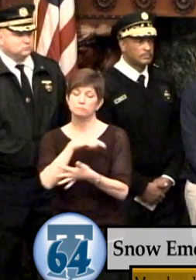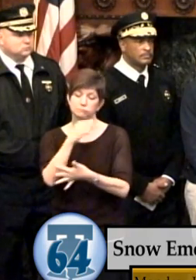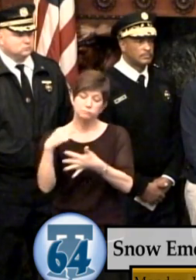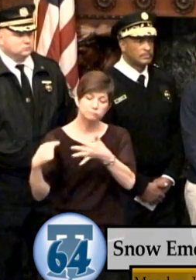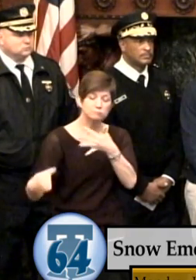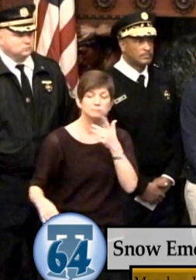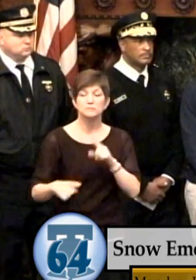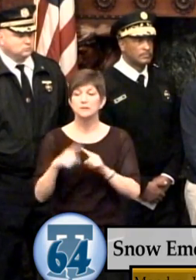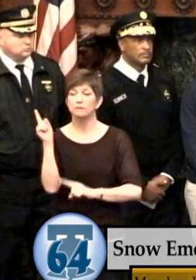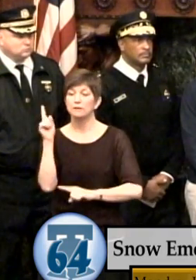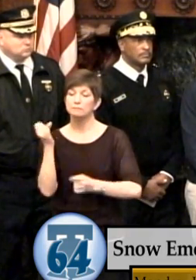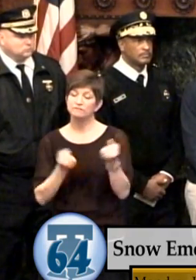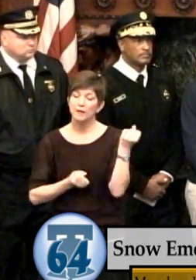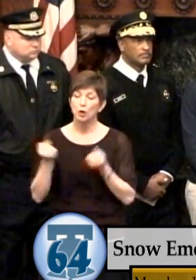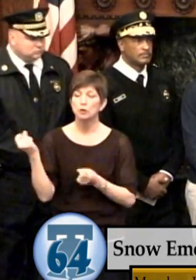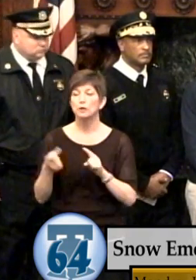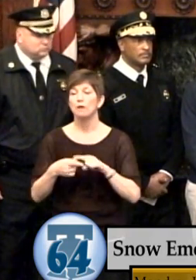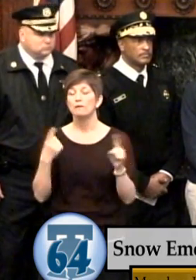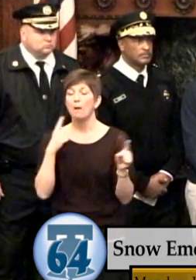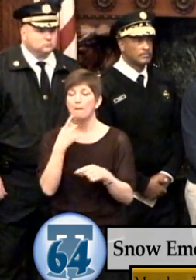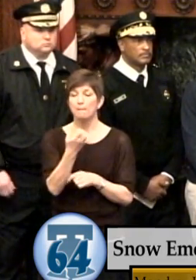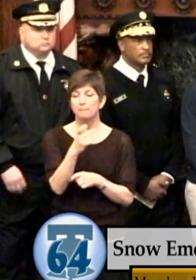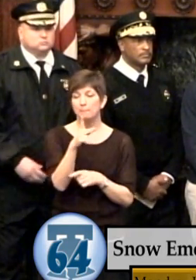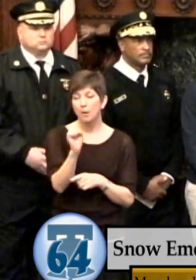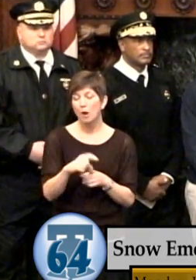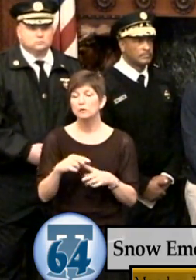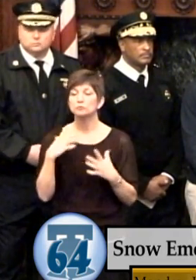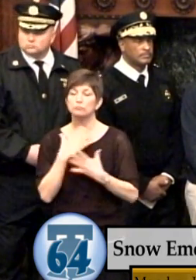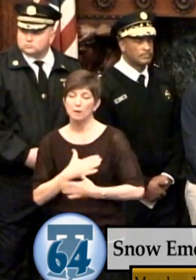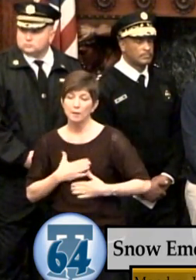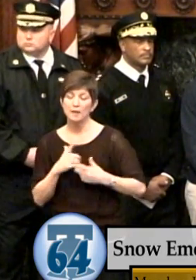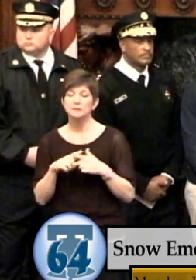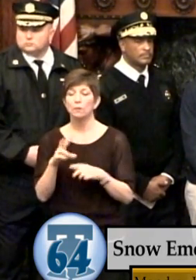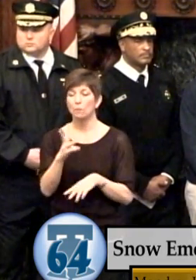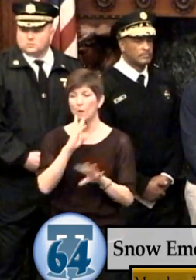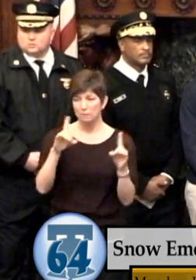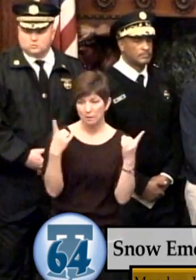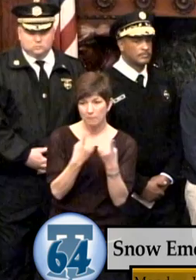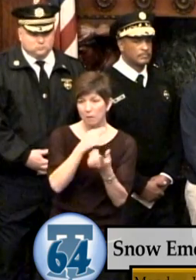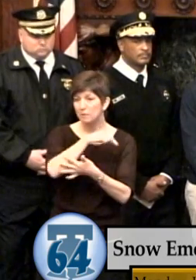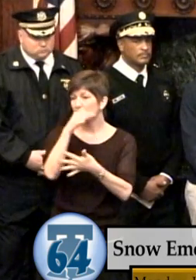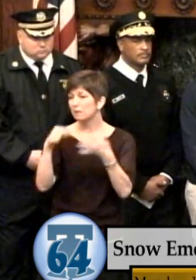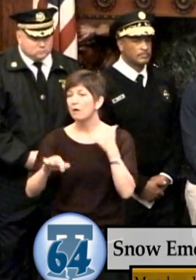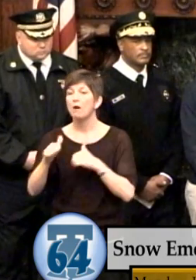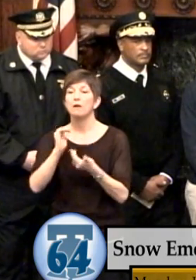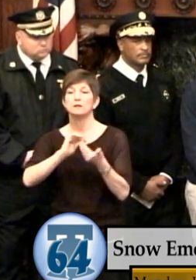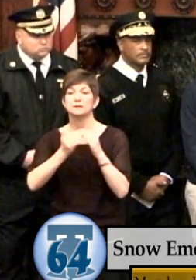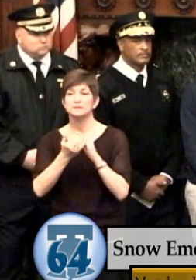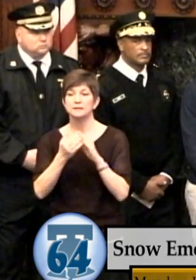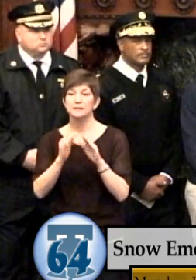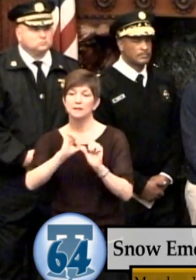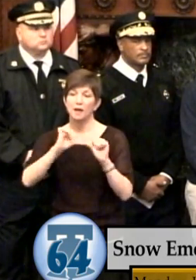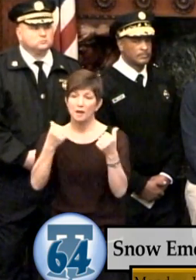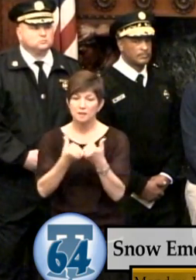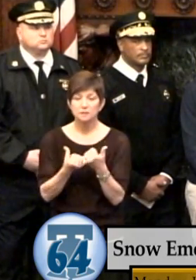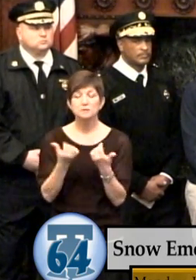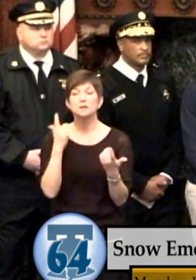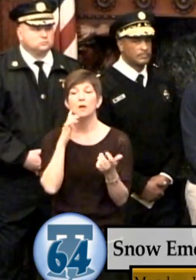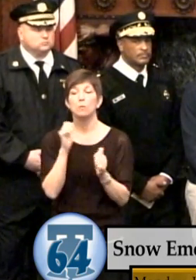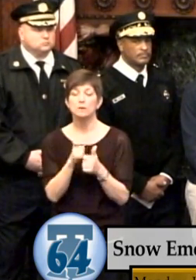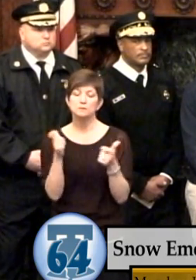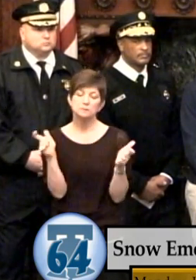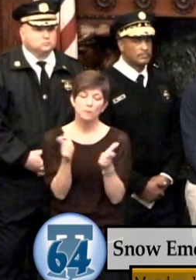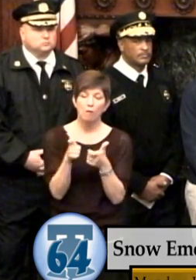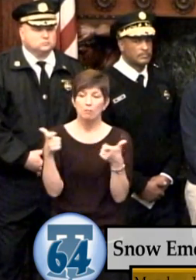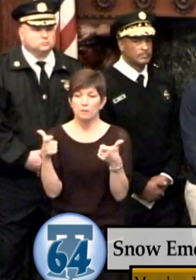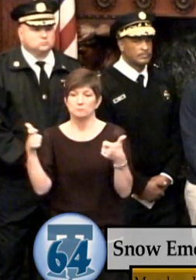variety of vehicles from Parks and Recreation Department, the Water Department, and other city agencies with small, medium, and